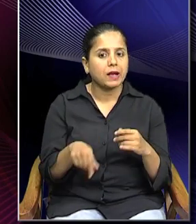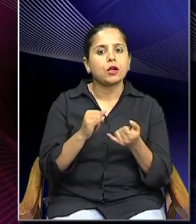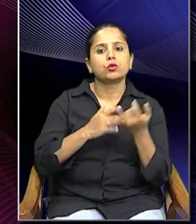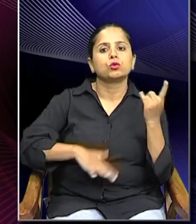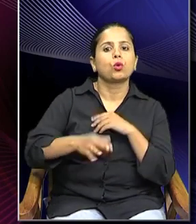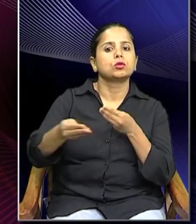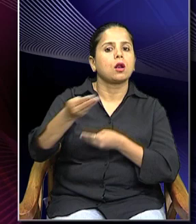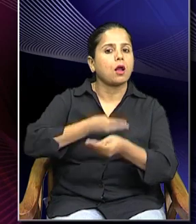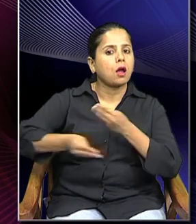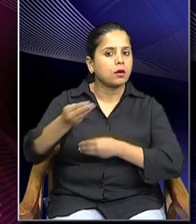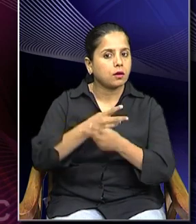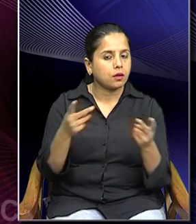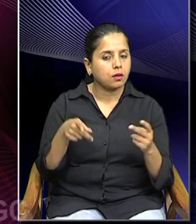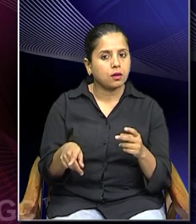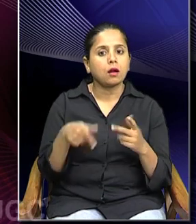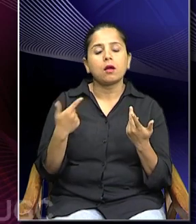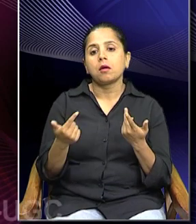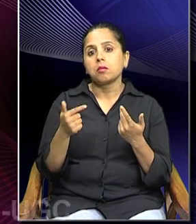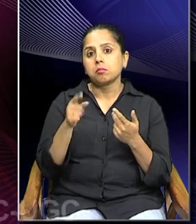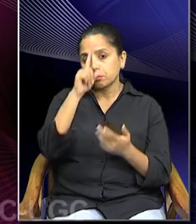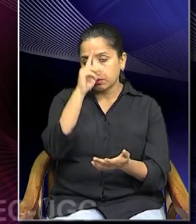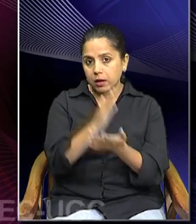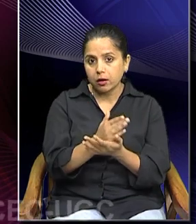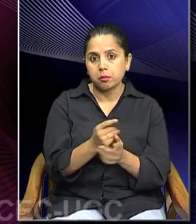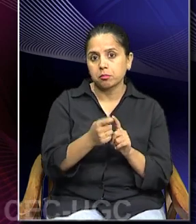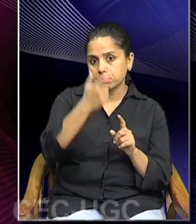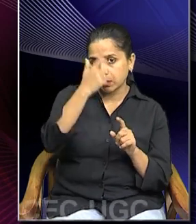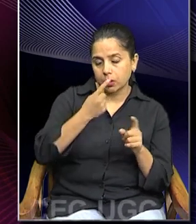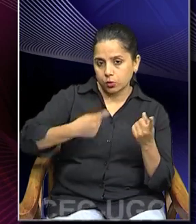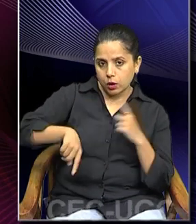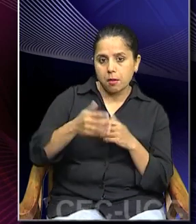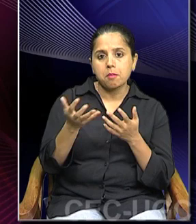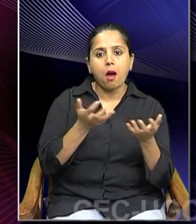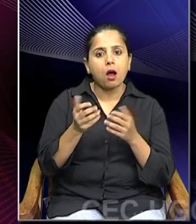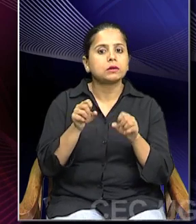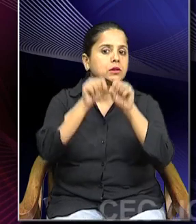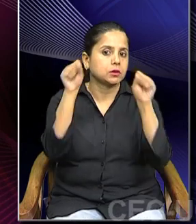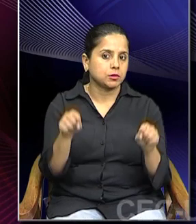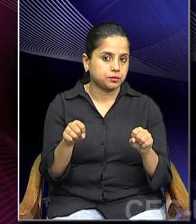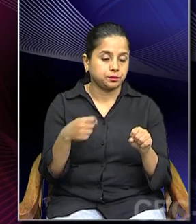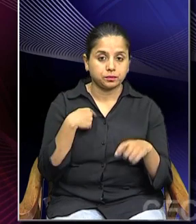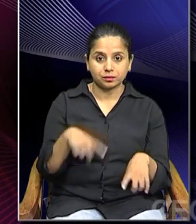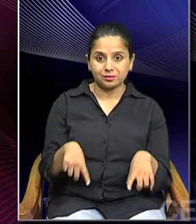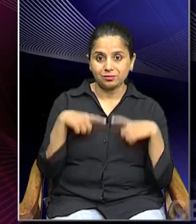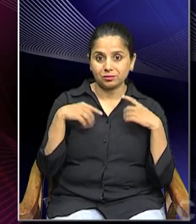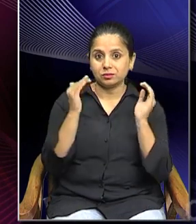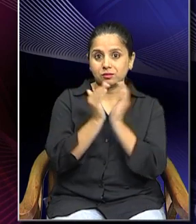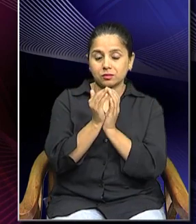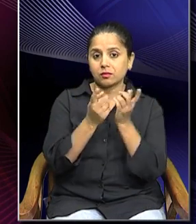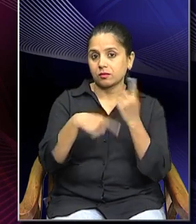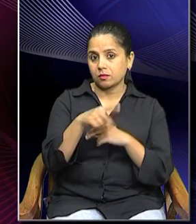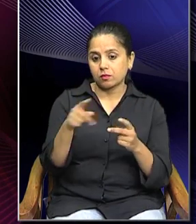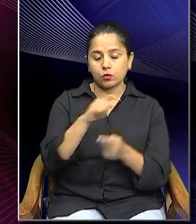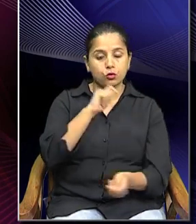exchange in assisting the bereaved to an impersonal market system. Life insurance